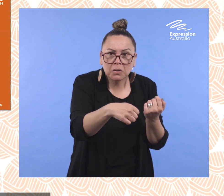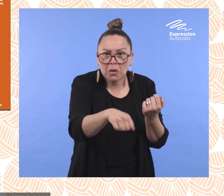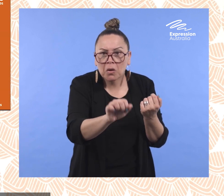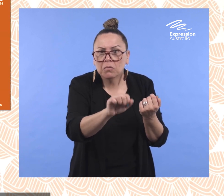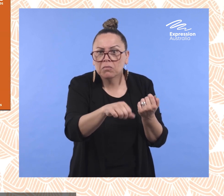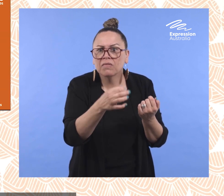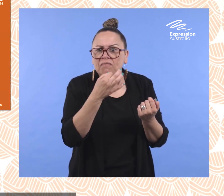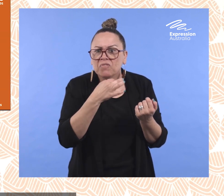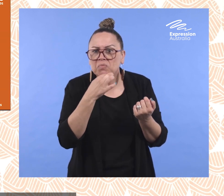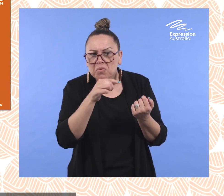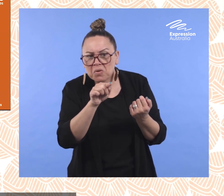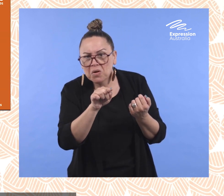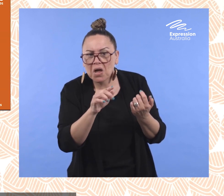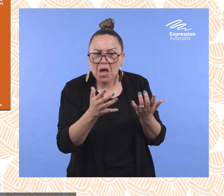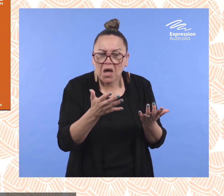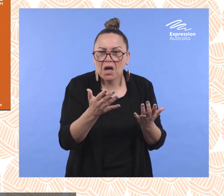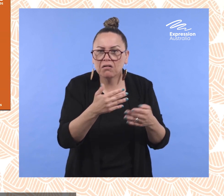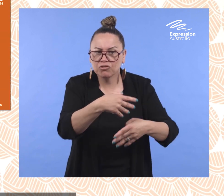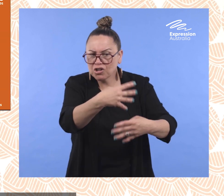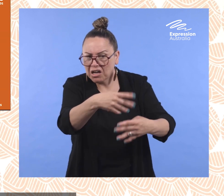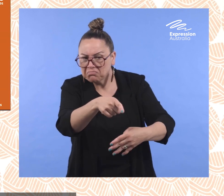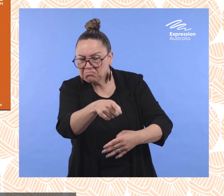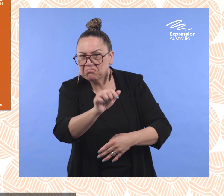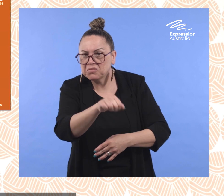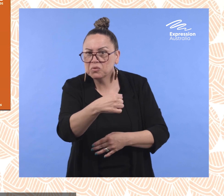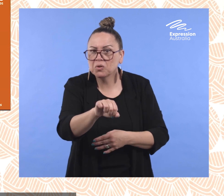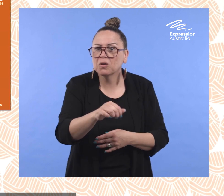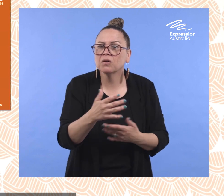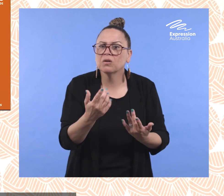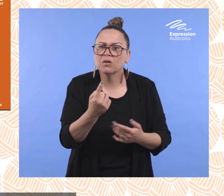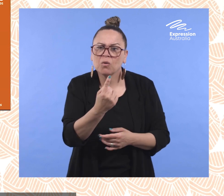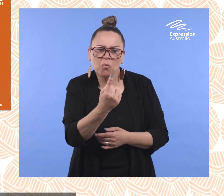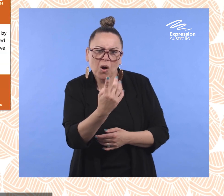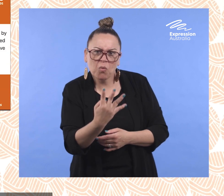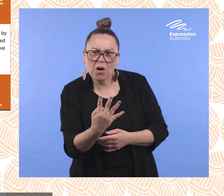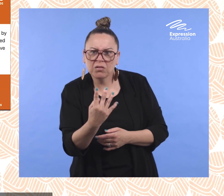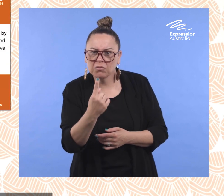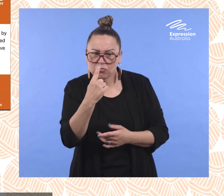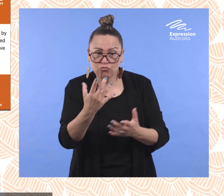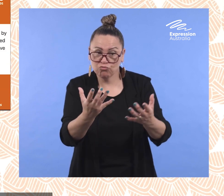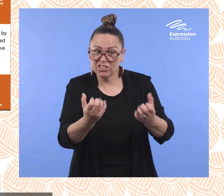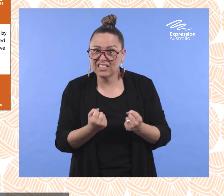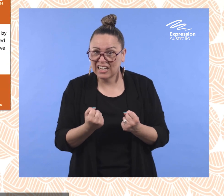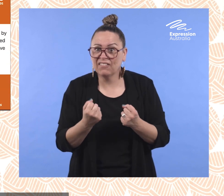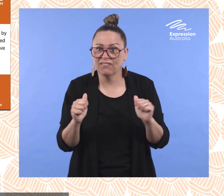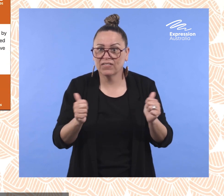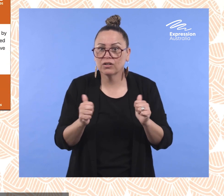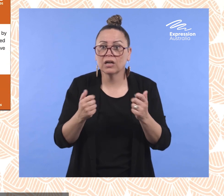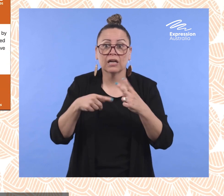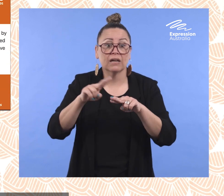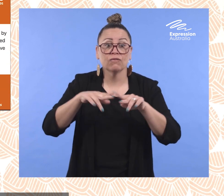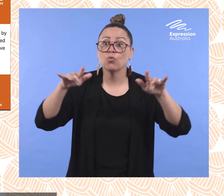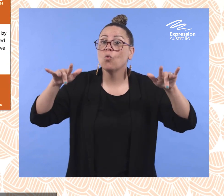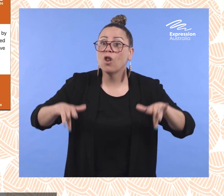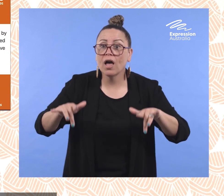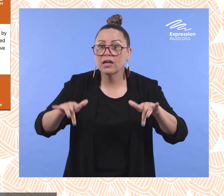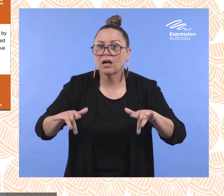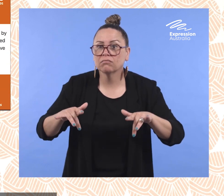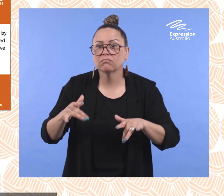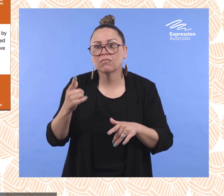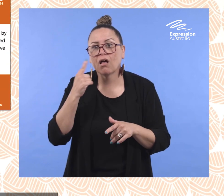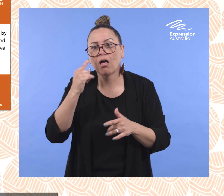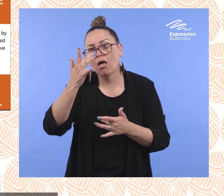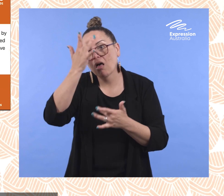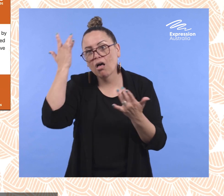Yeah. Maybe a quarter of you may have got those already. If not, you might have looked at it. As you would